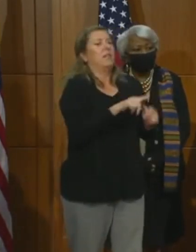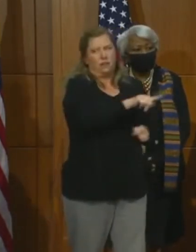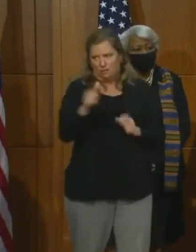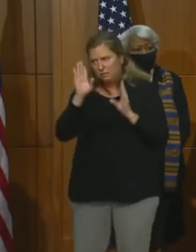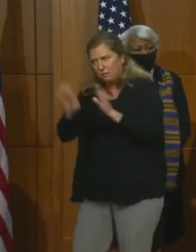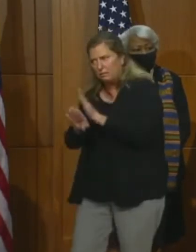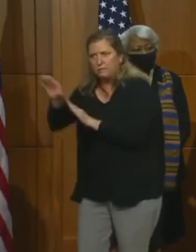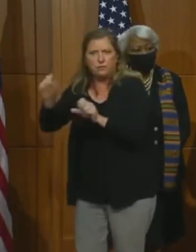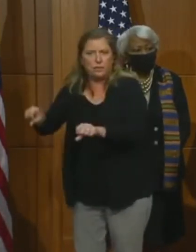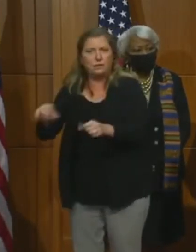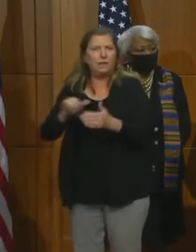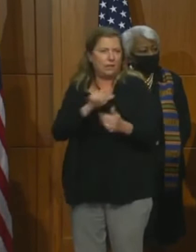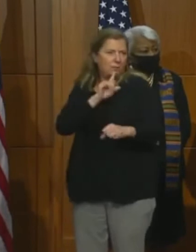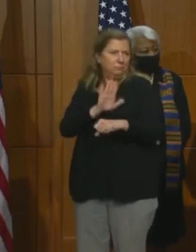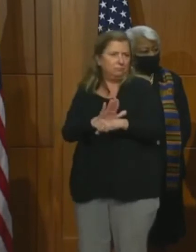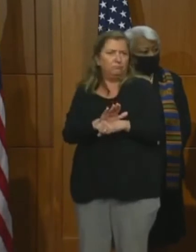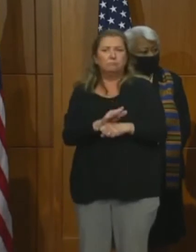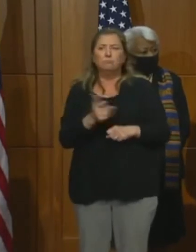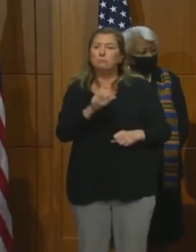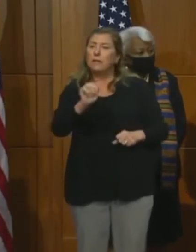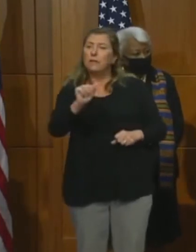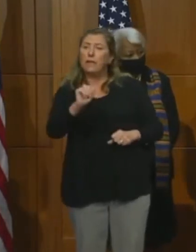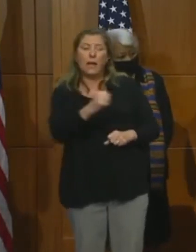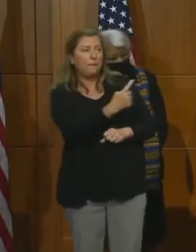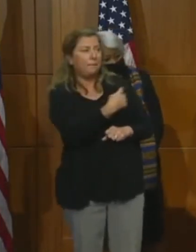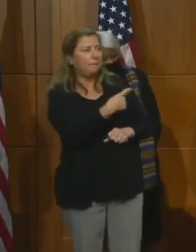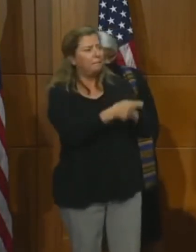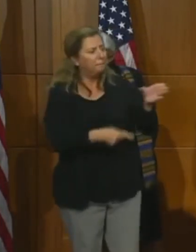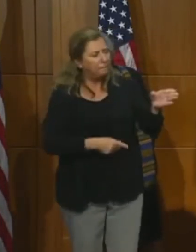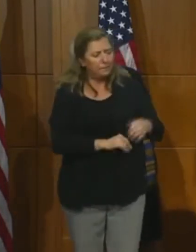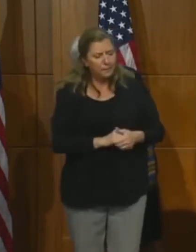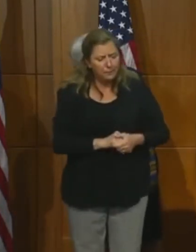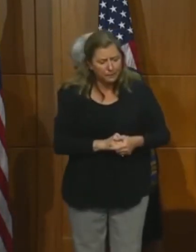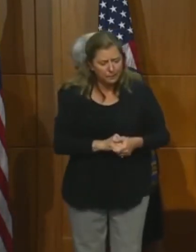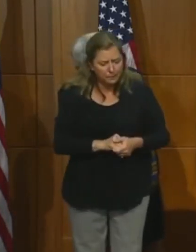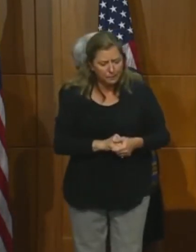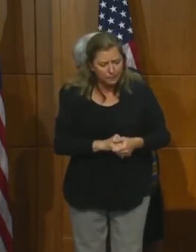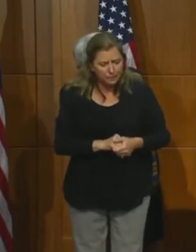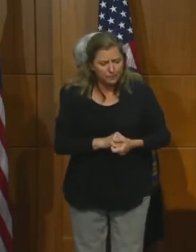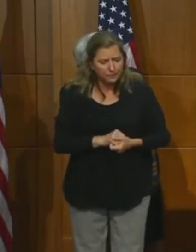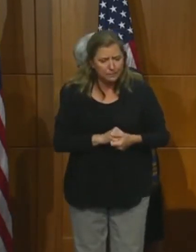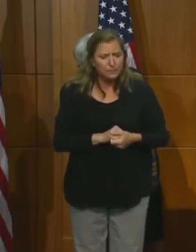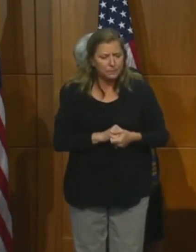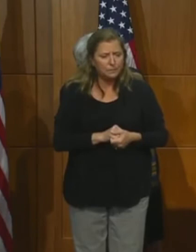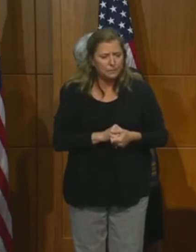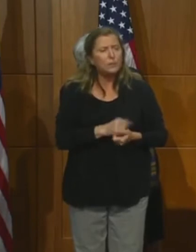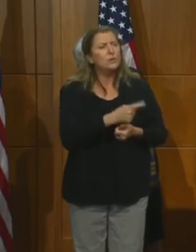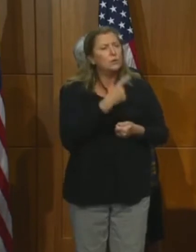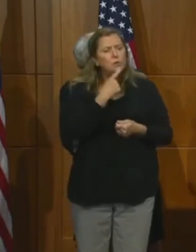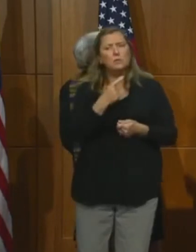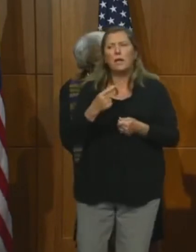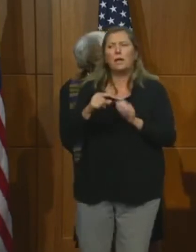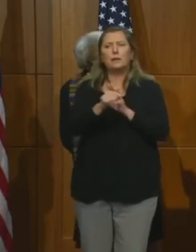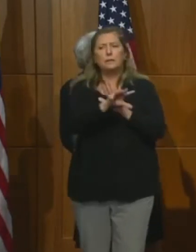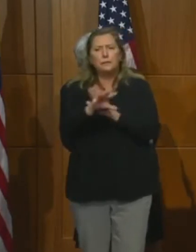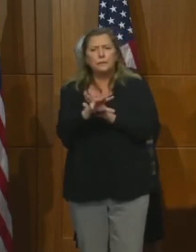committed to doing. Cam, you had a question? I was going to say, you mentioned the troubling videos and that you'd be investigating. Yes. Can you elaborate